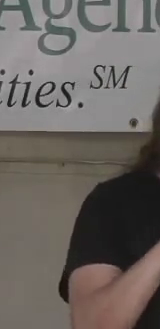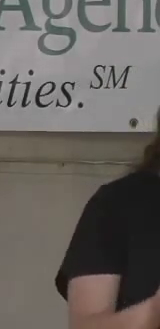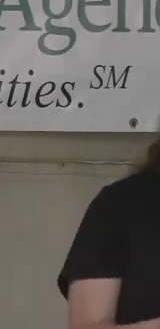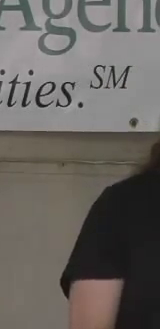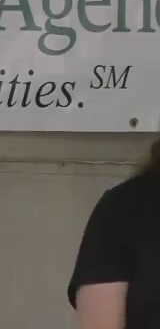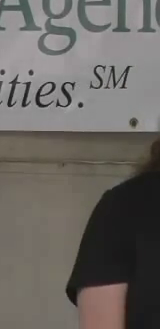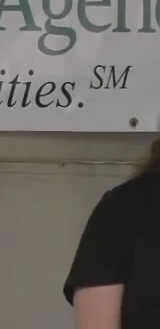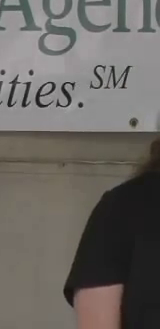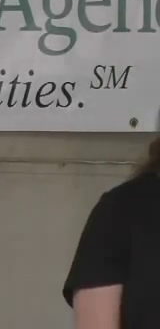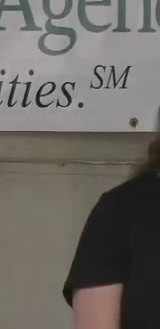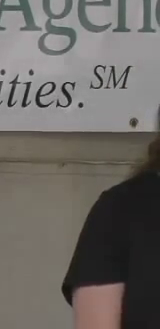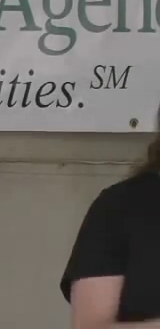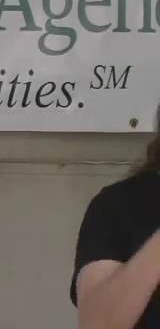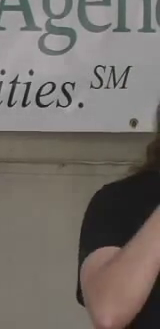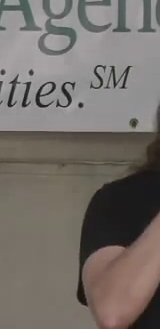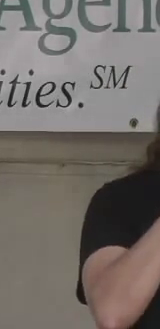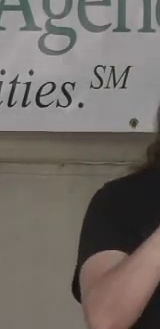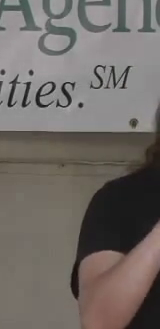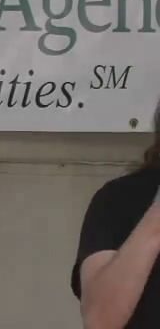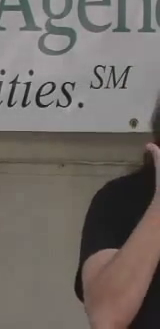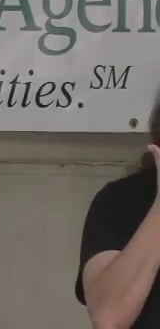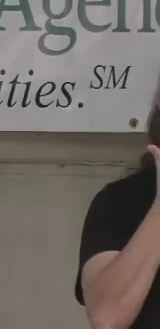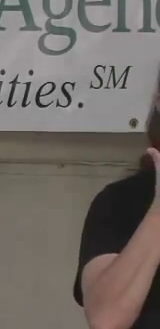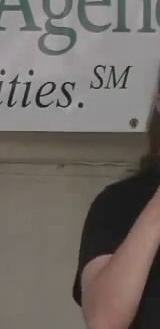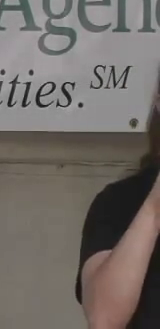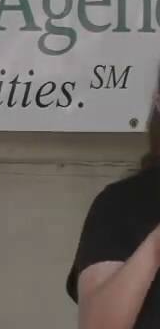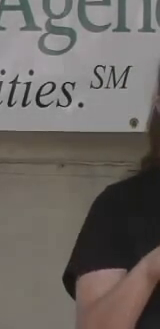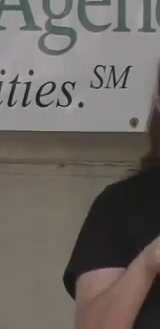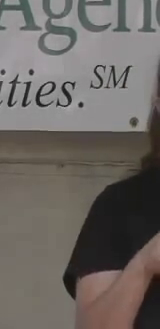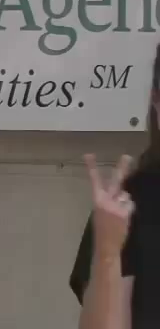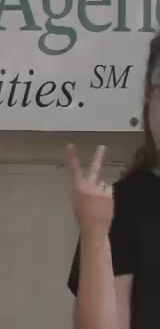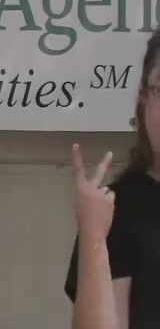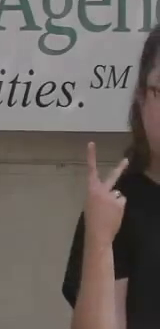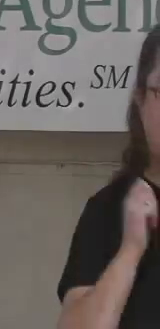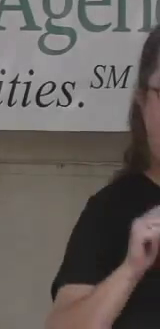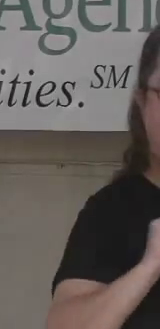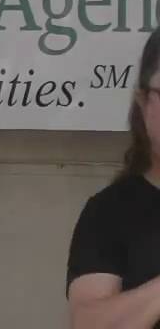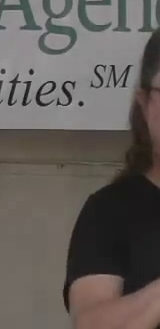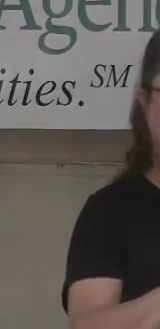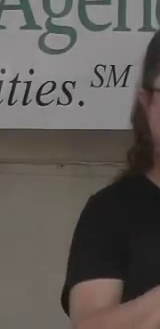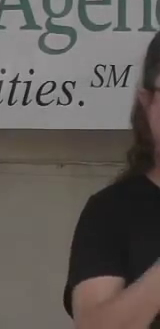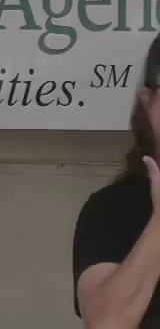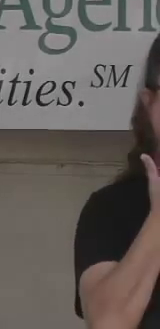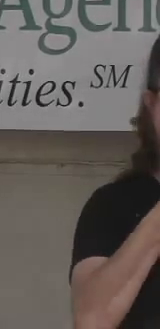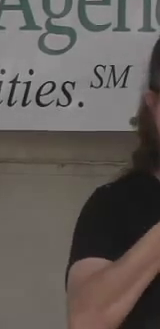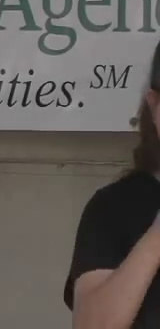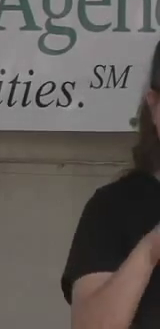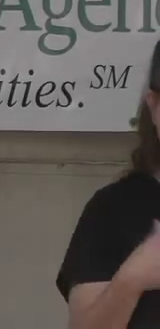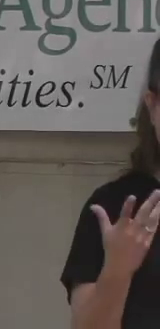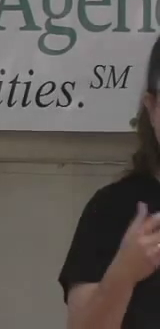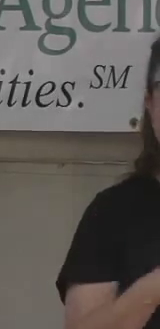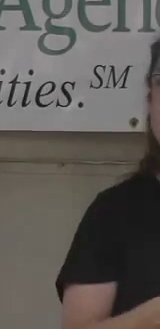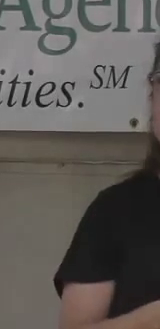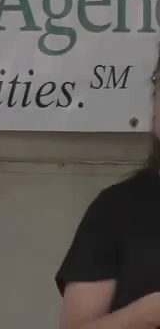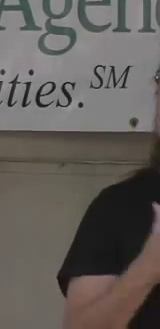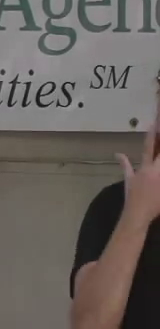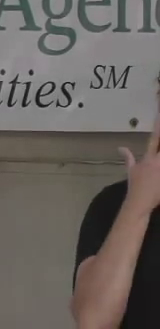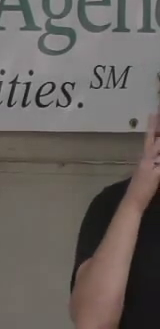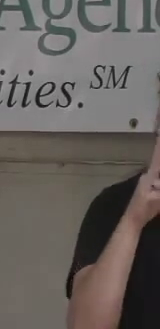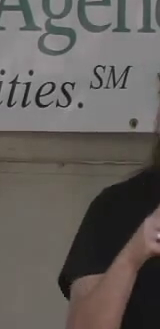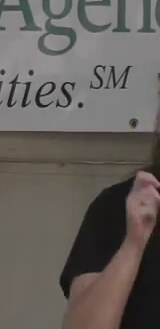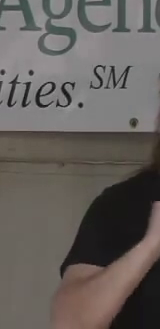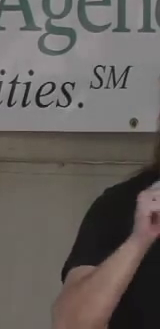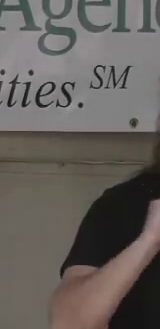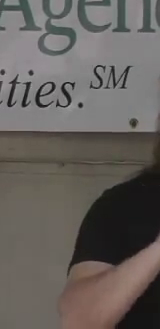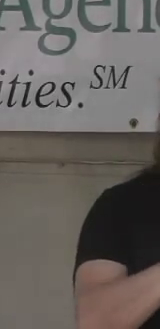Who was your favorite person acting with? Favorite person acting